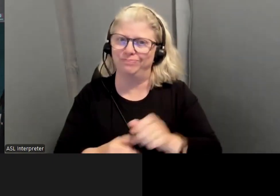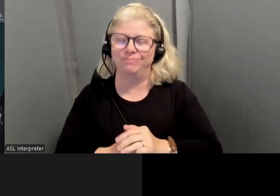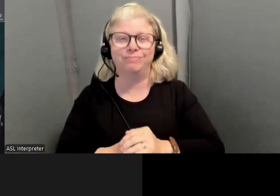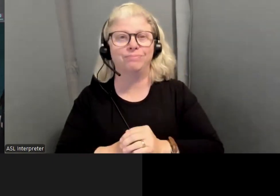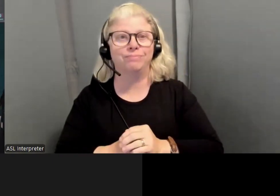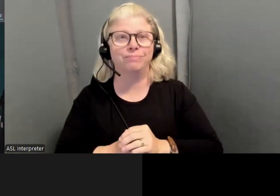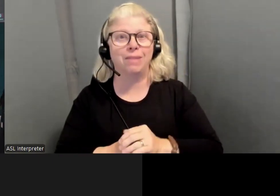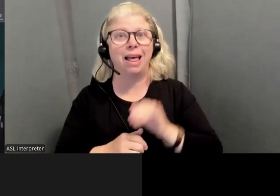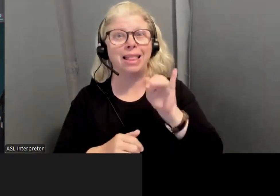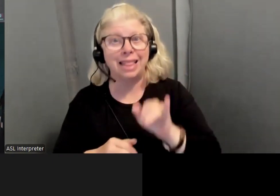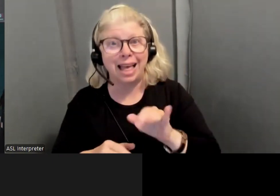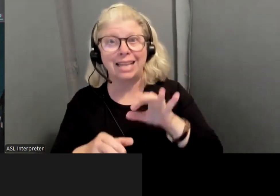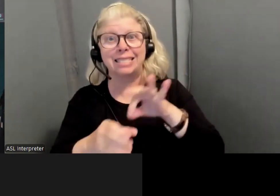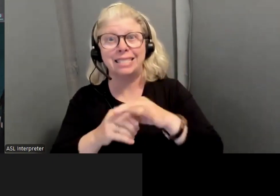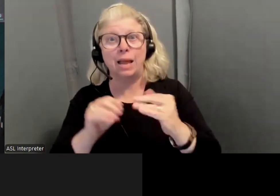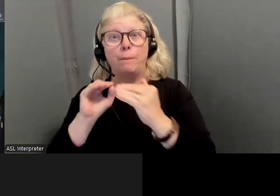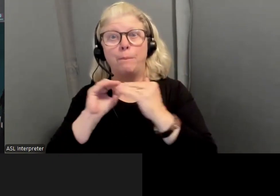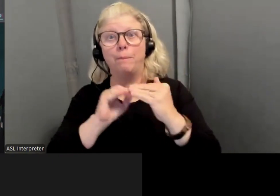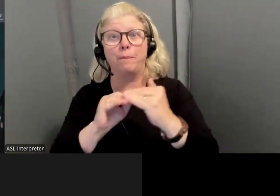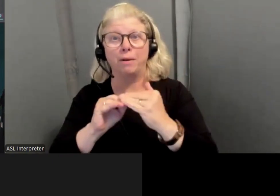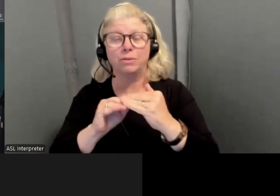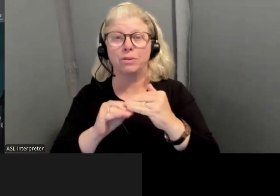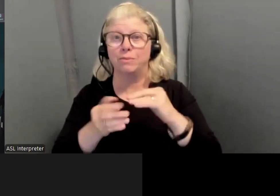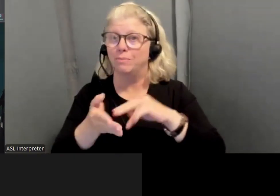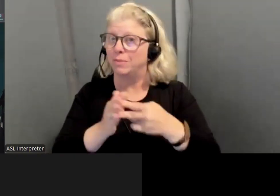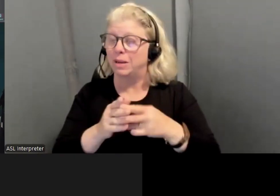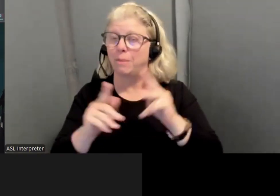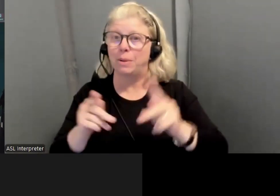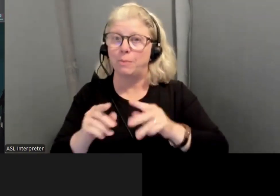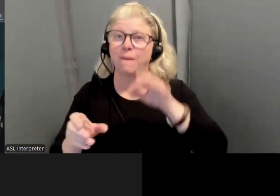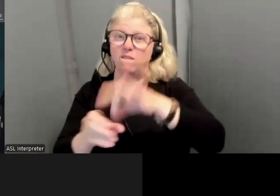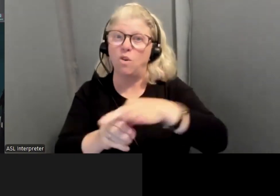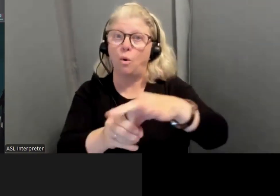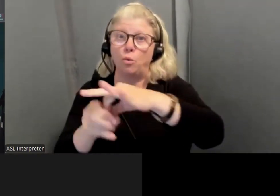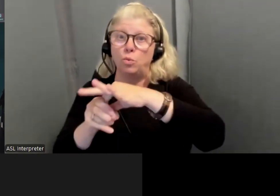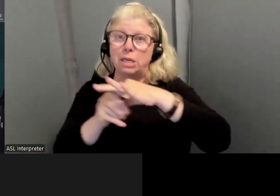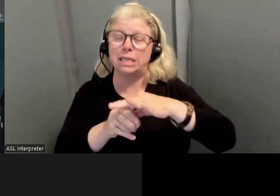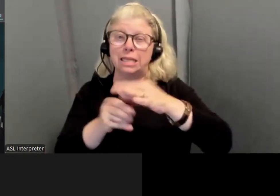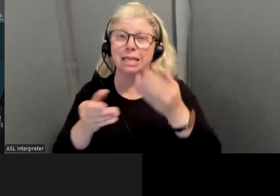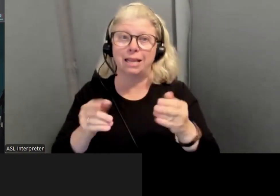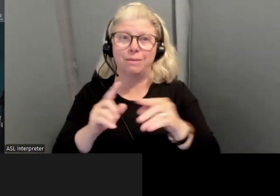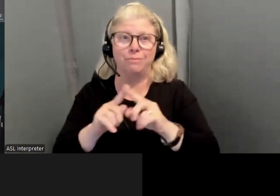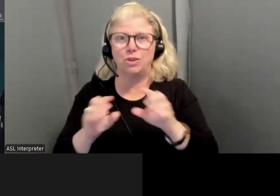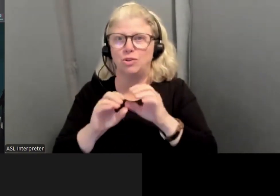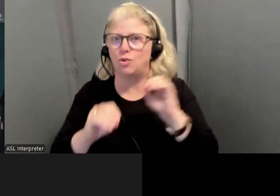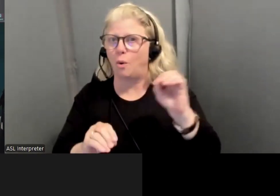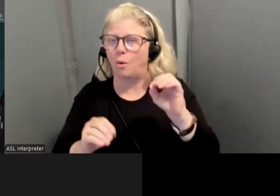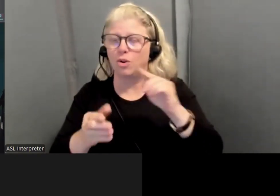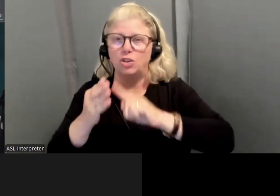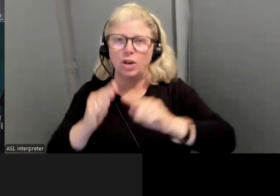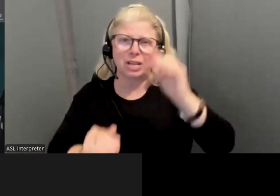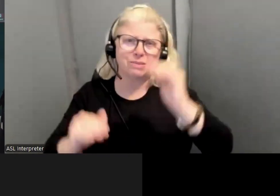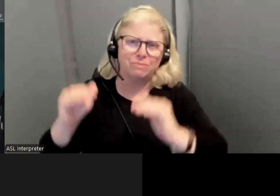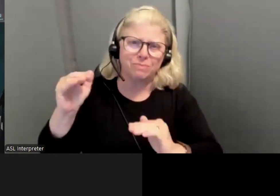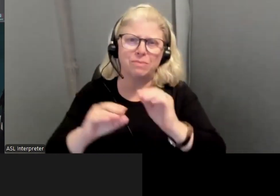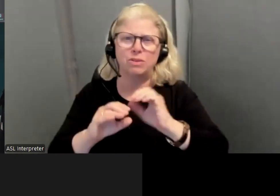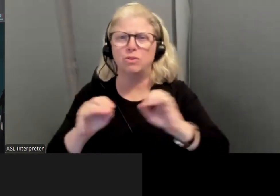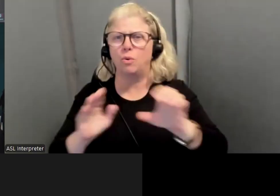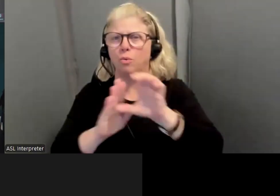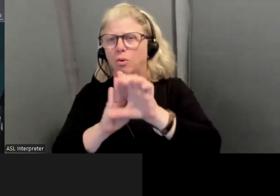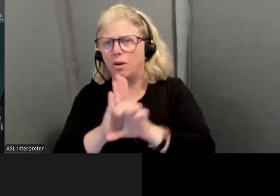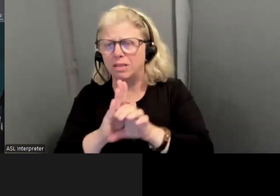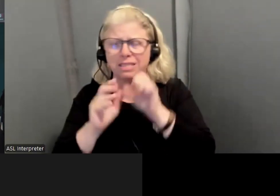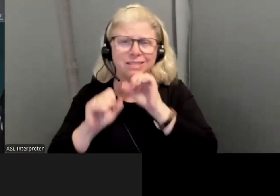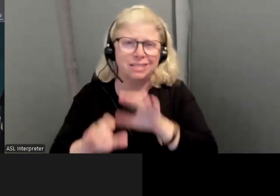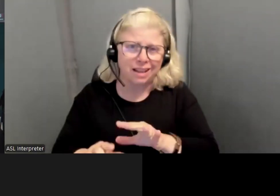was a democracy in the sense of people were voting on things, but there were no checks and balances, there was no constitution, there was